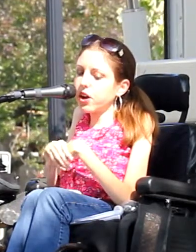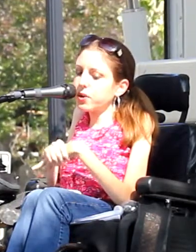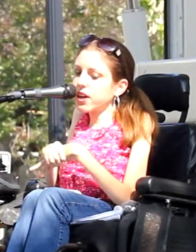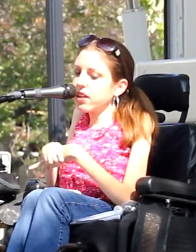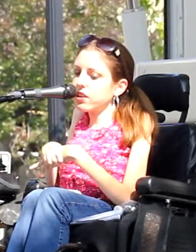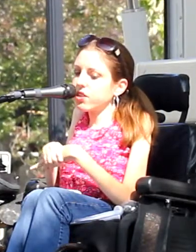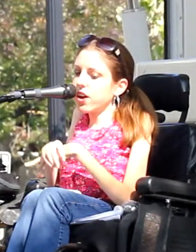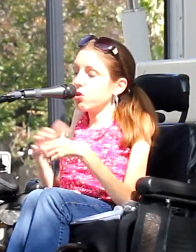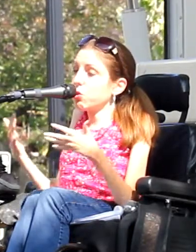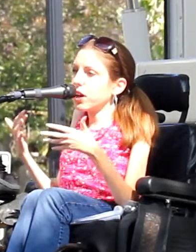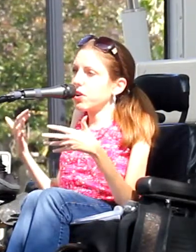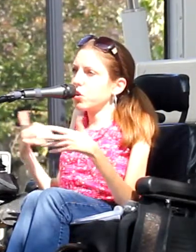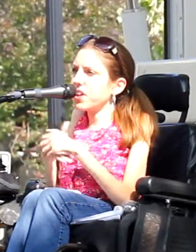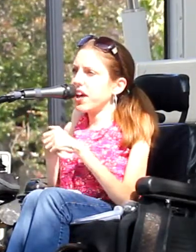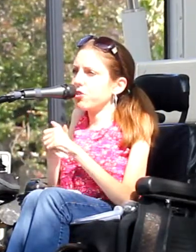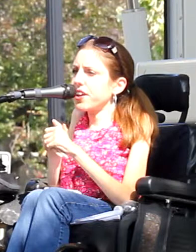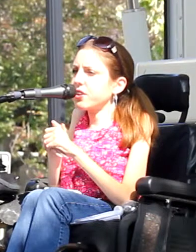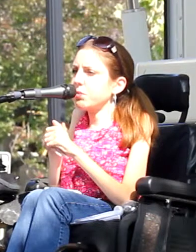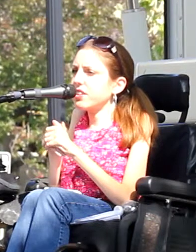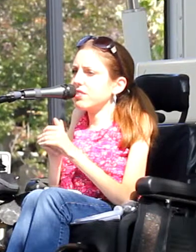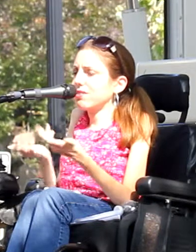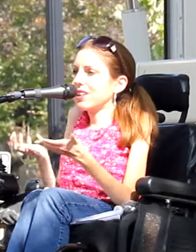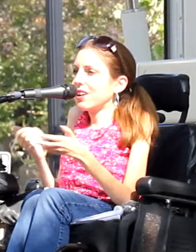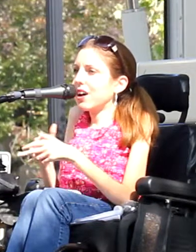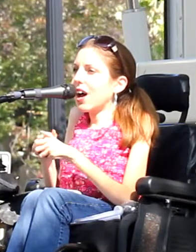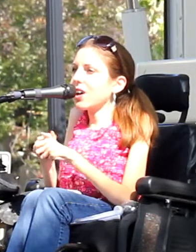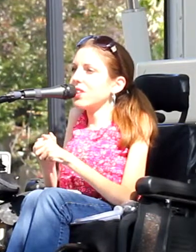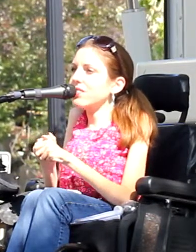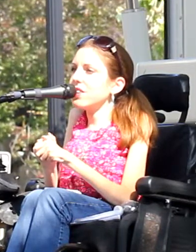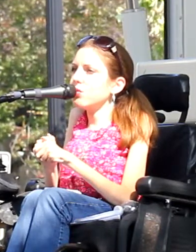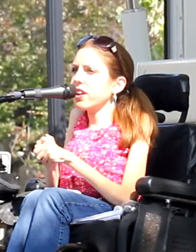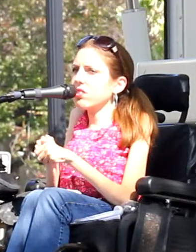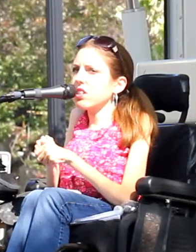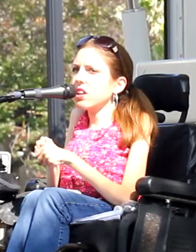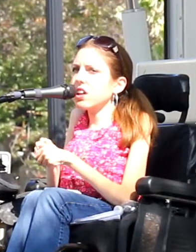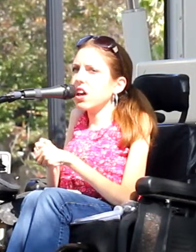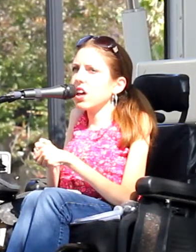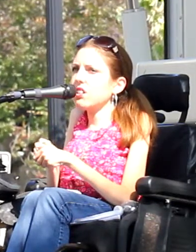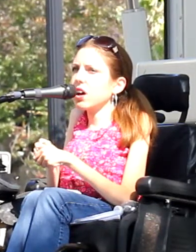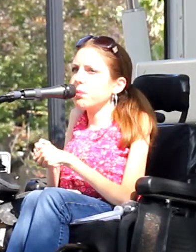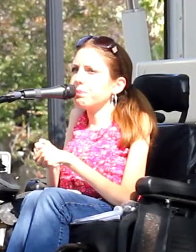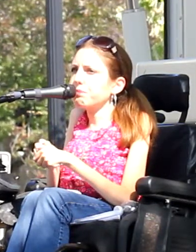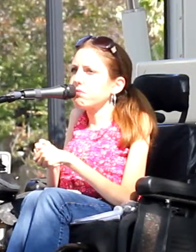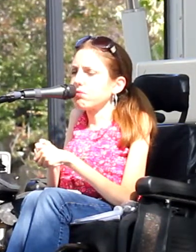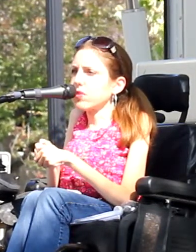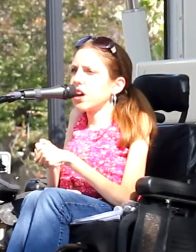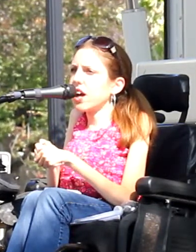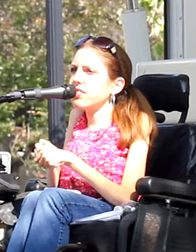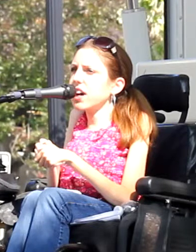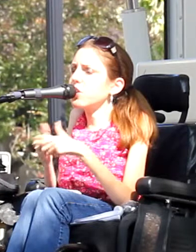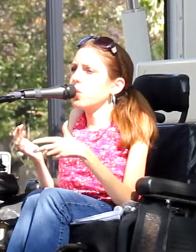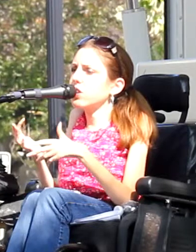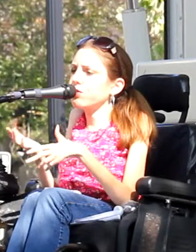When I graduated college, I knew that I wanted to be an entertainer because I don't like to eat regularly. And